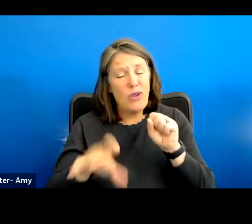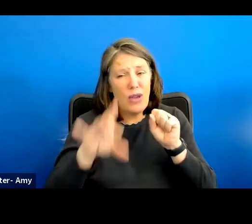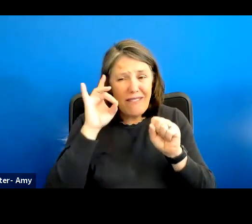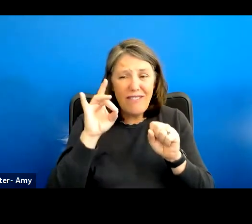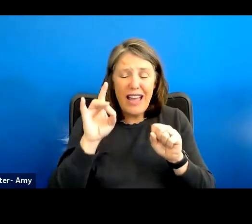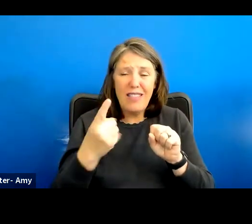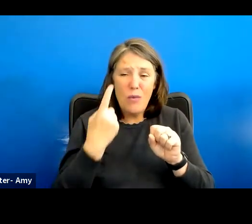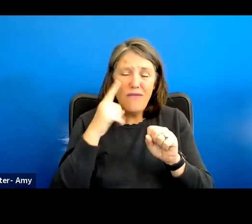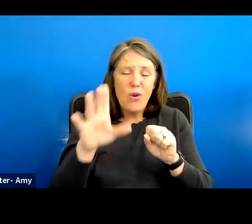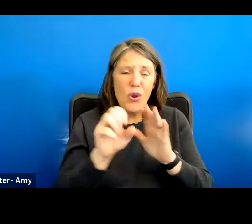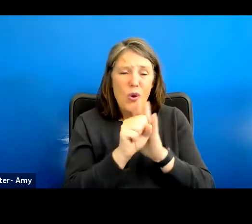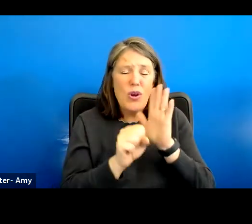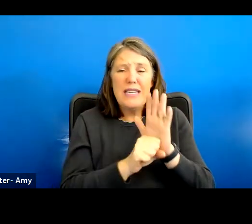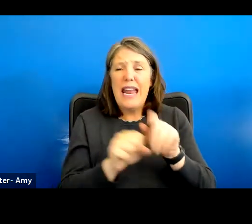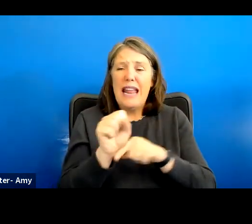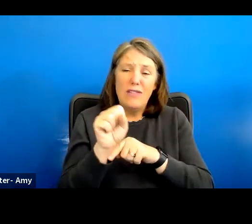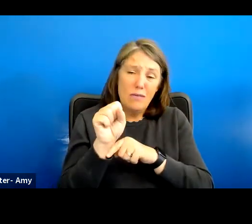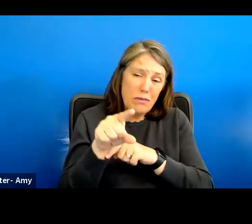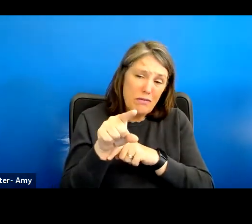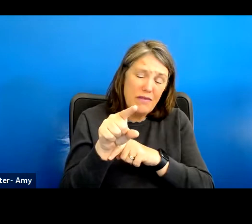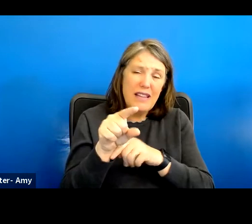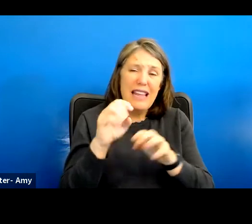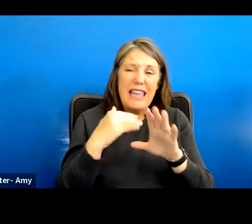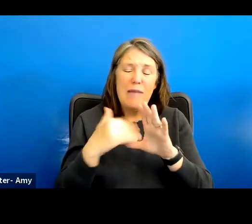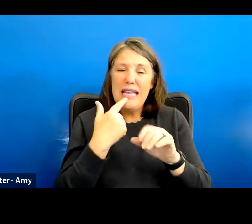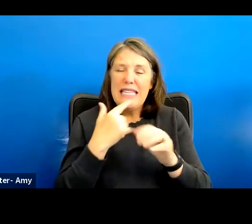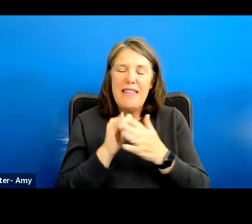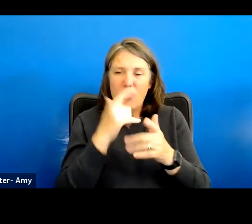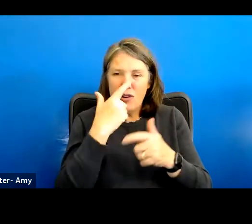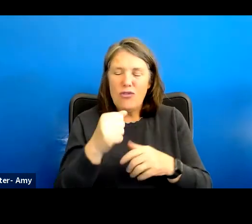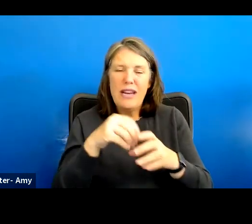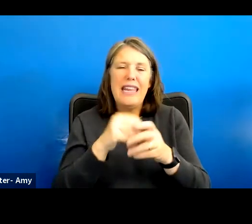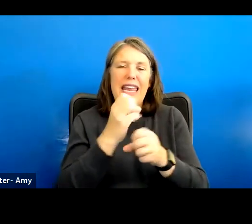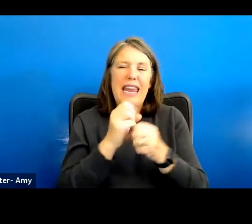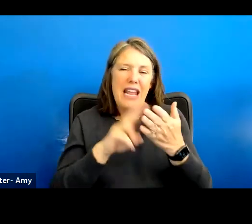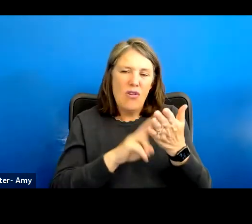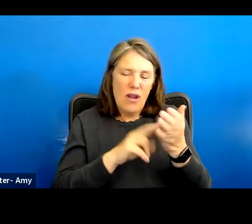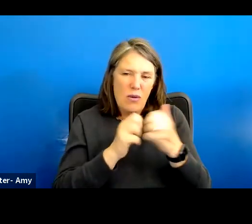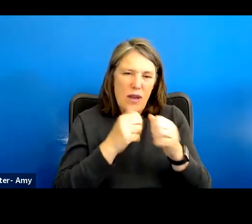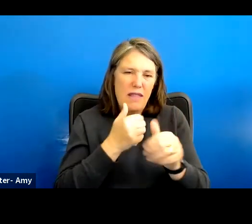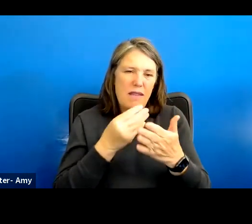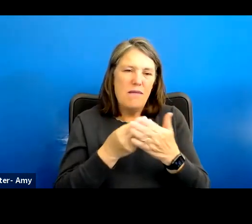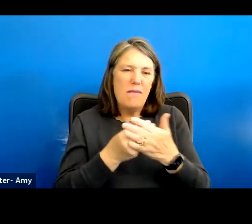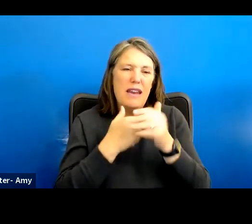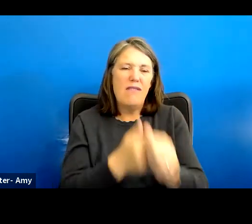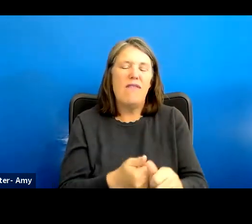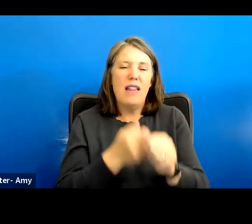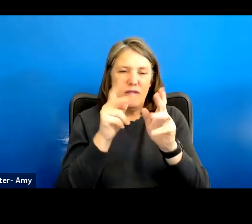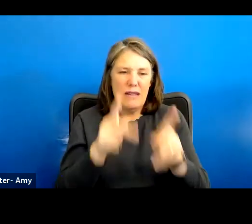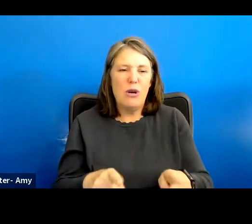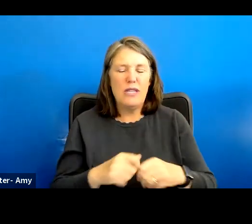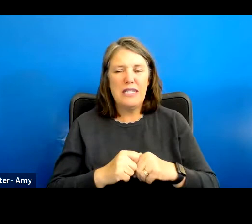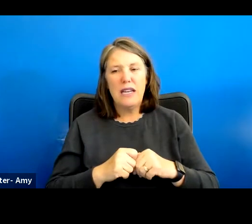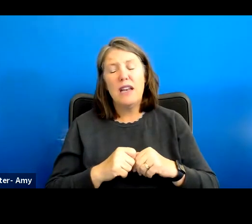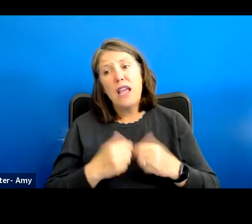one for your state and just shoot that person an email, say that you're interested in getting contracted with Money Follows the Person. At least